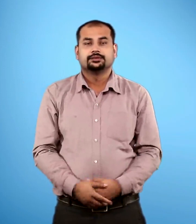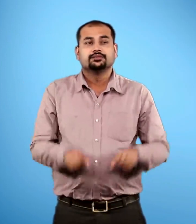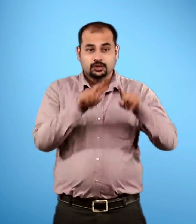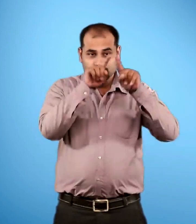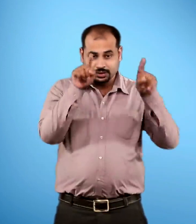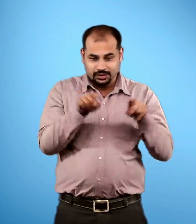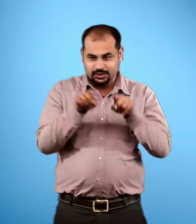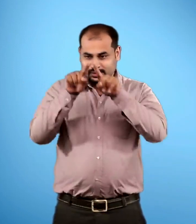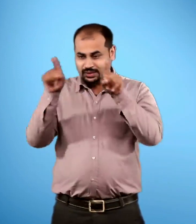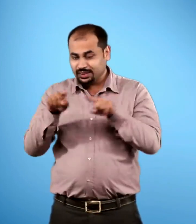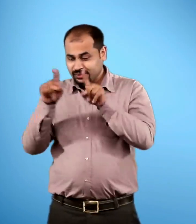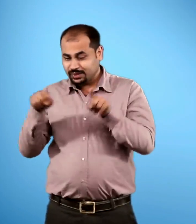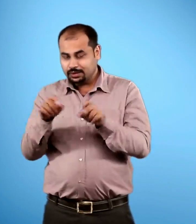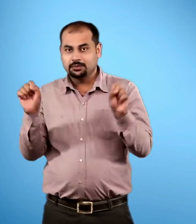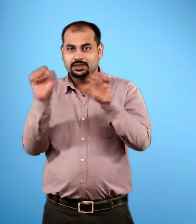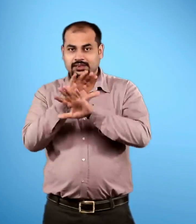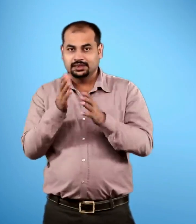Magic squares.